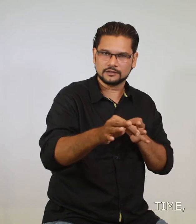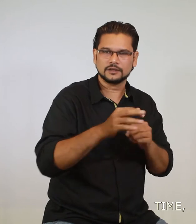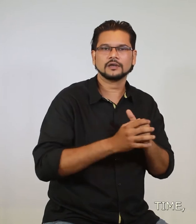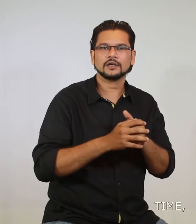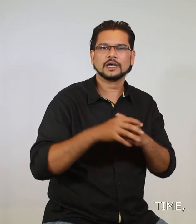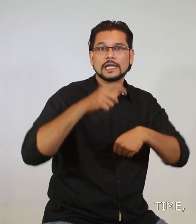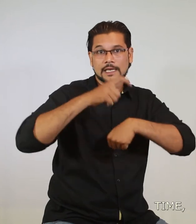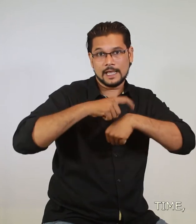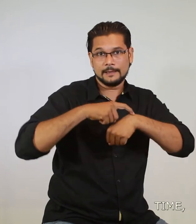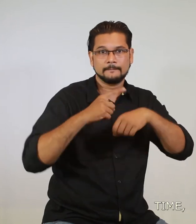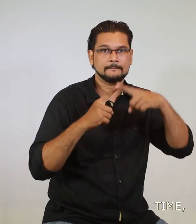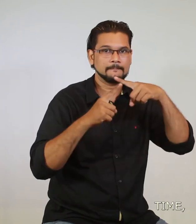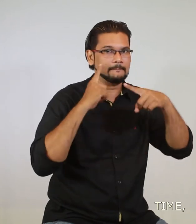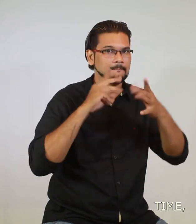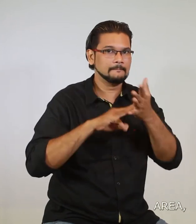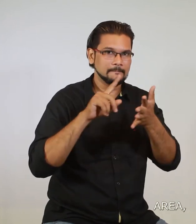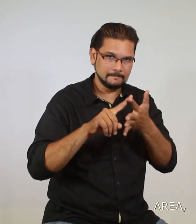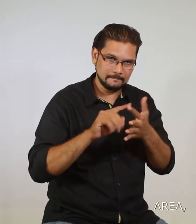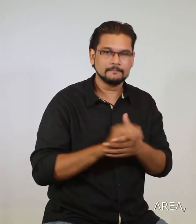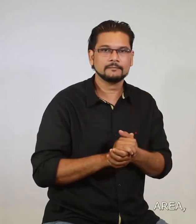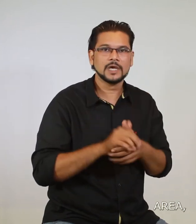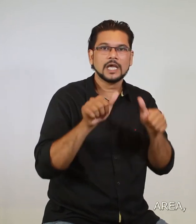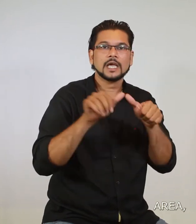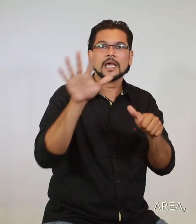time, area,